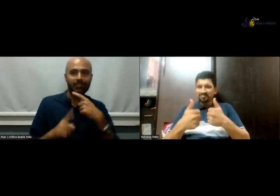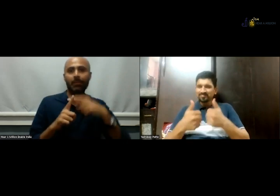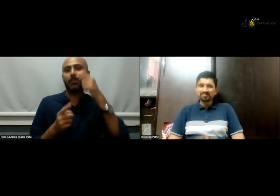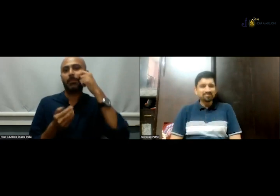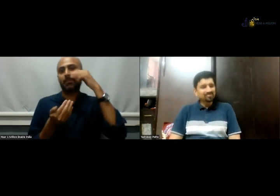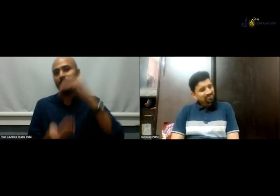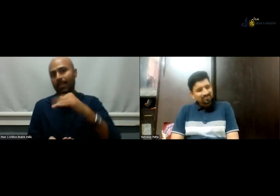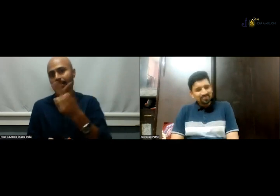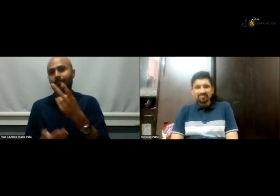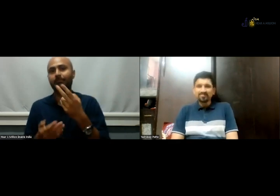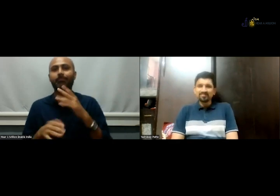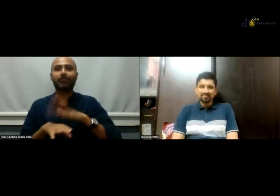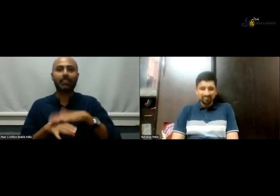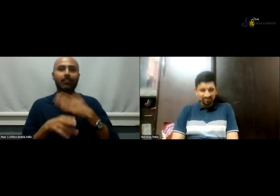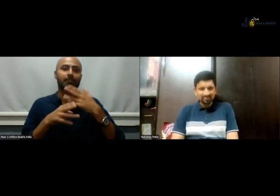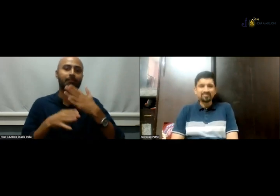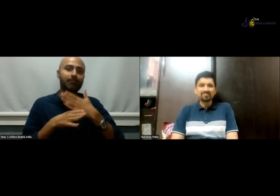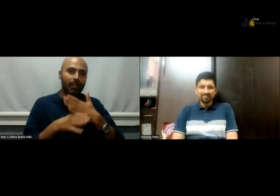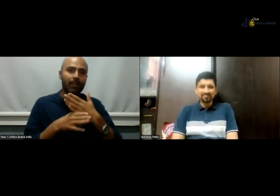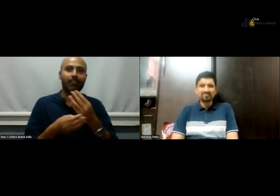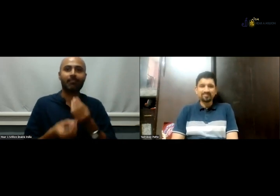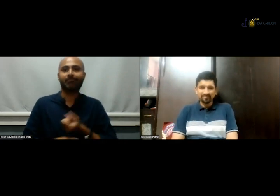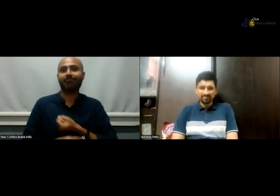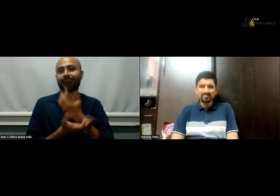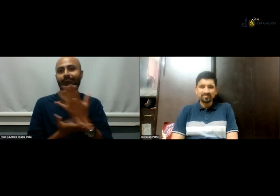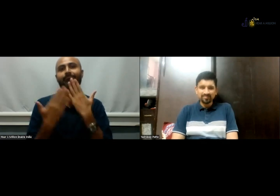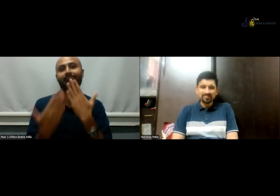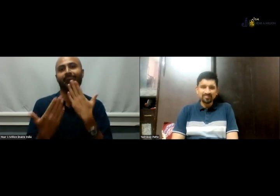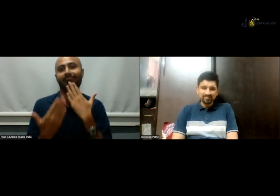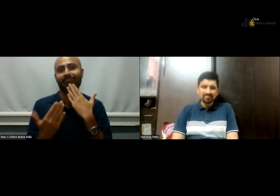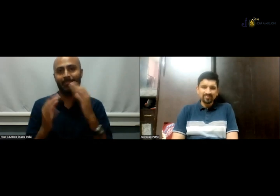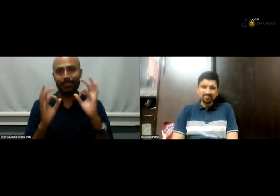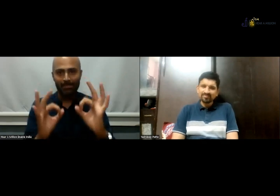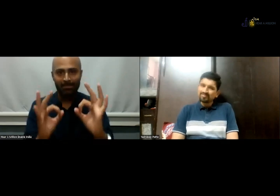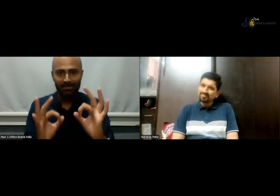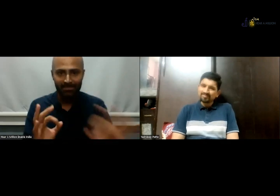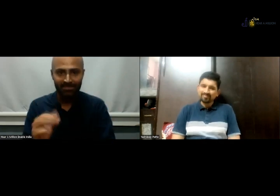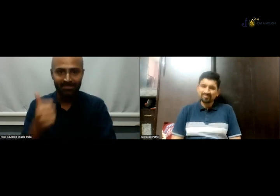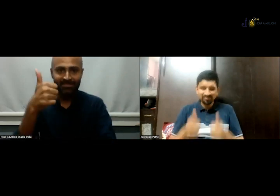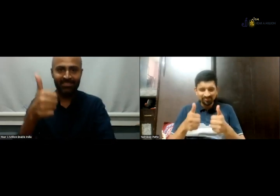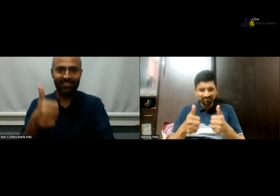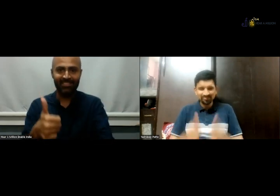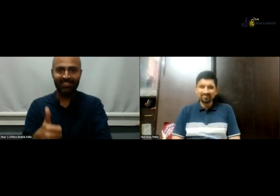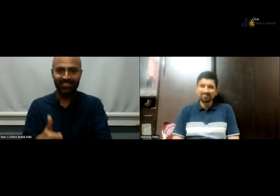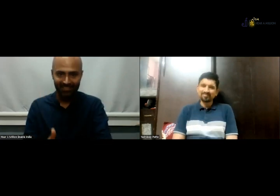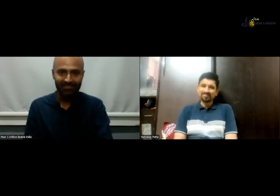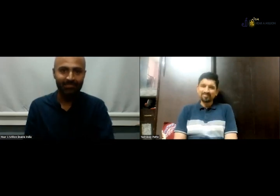Thank you so much, Yashdeep and Dhruv, to share your experiences